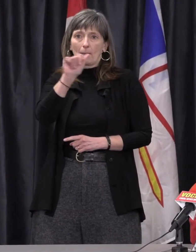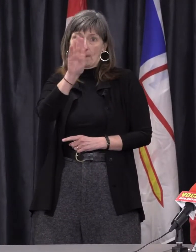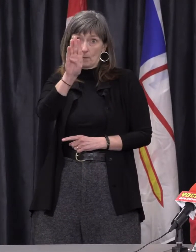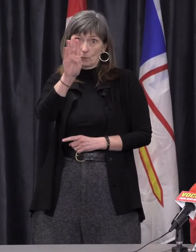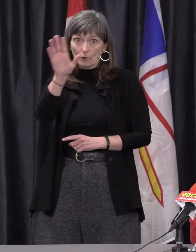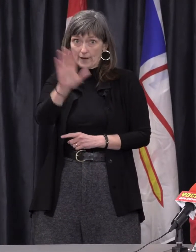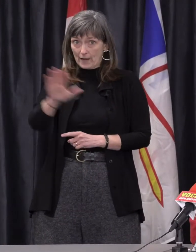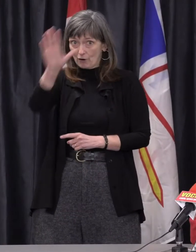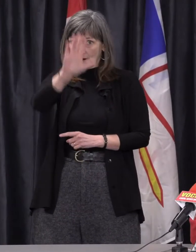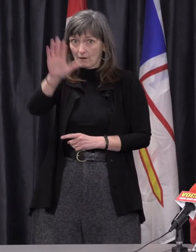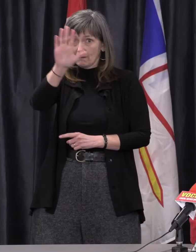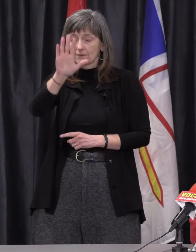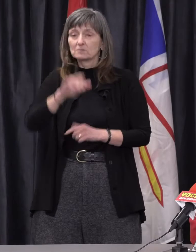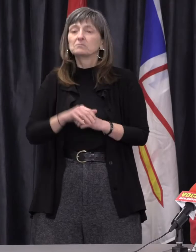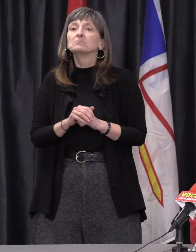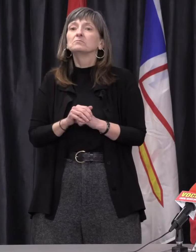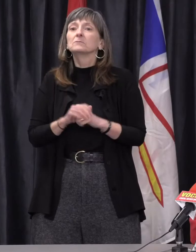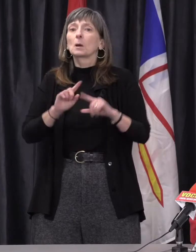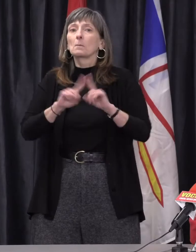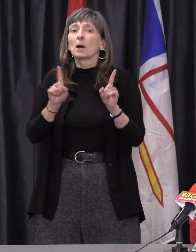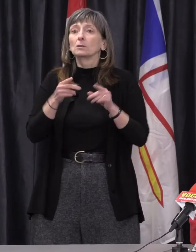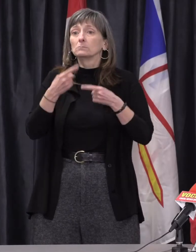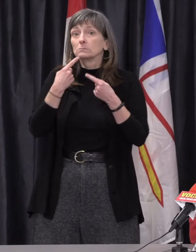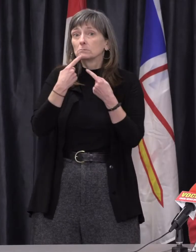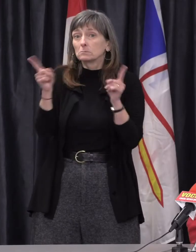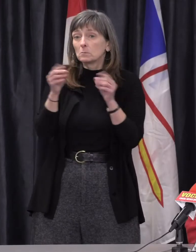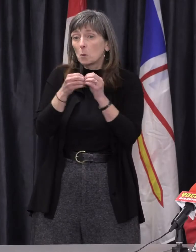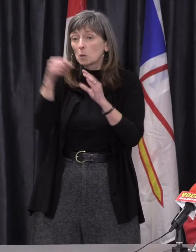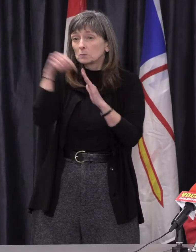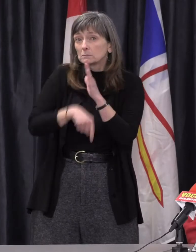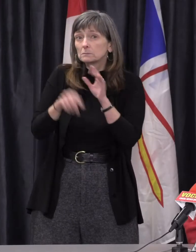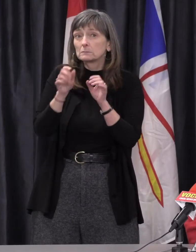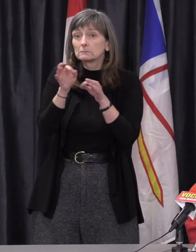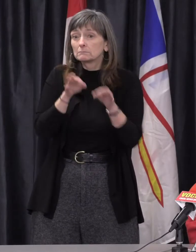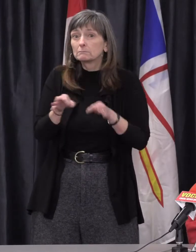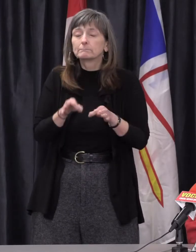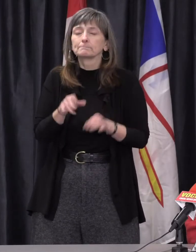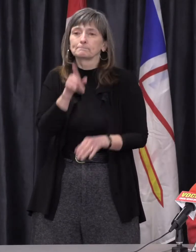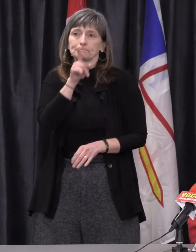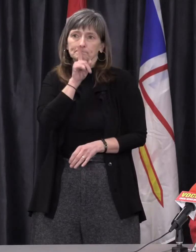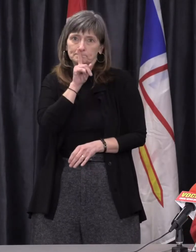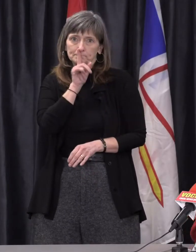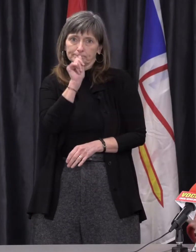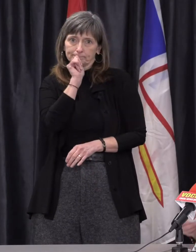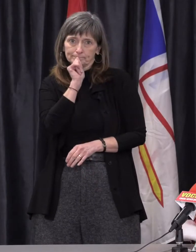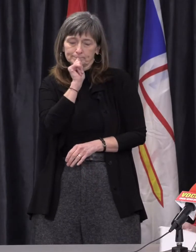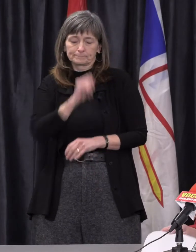to privacy concerns, I cannot release any more specific details than that about the case.